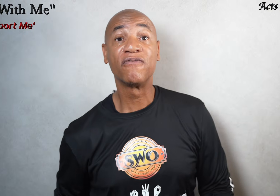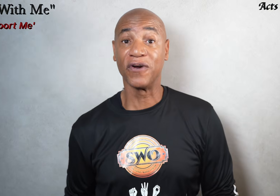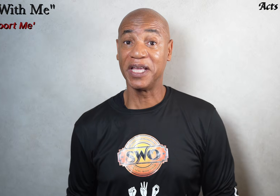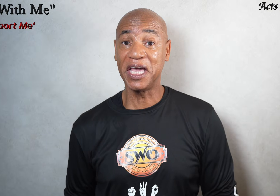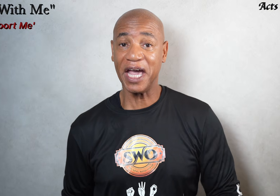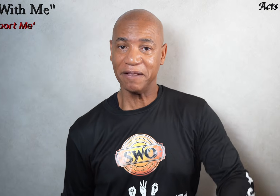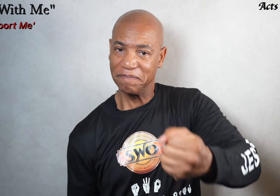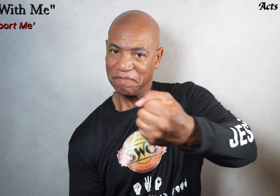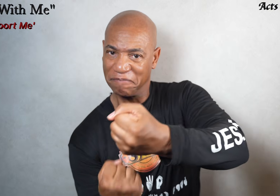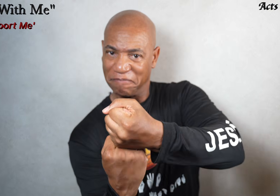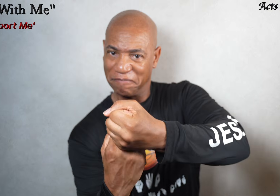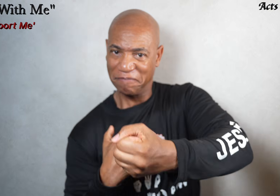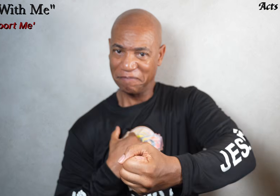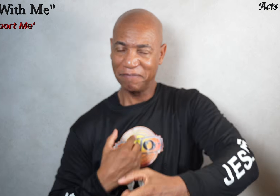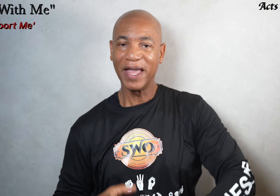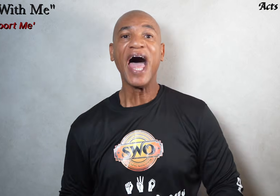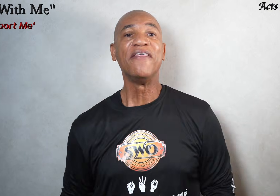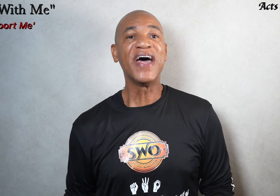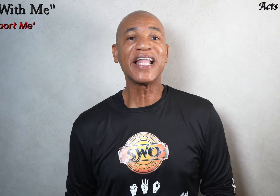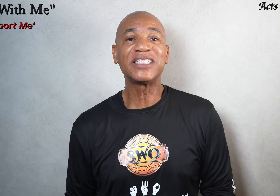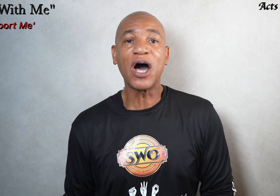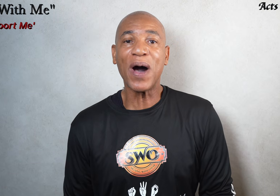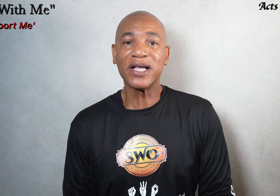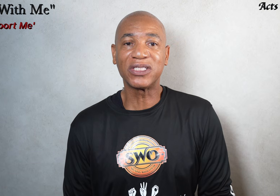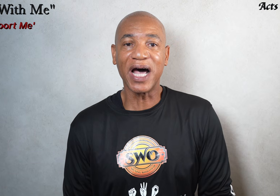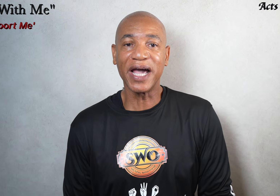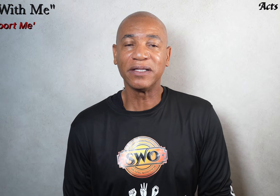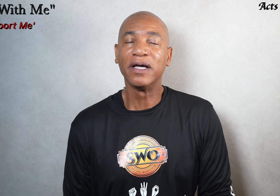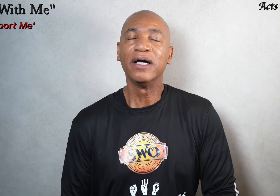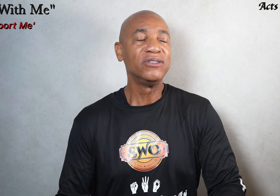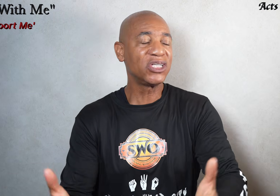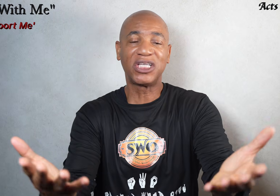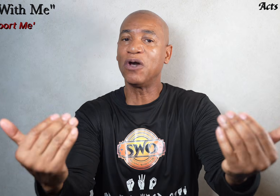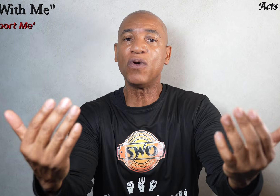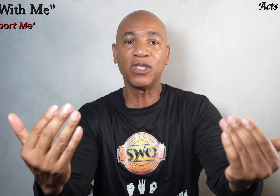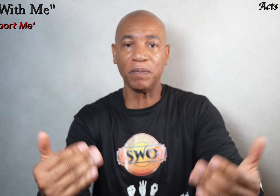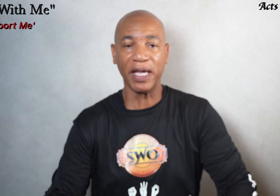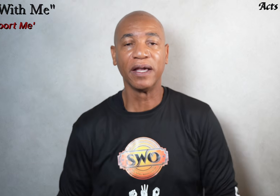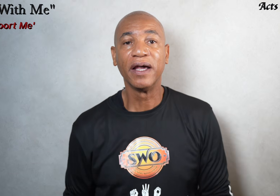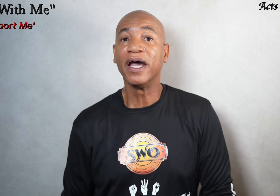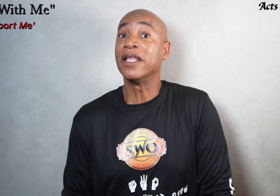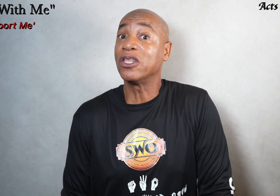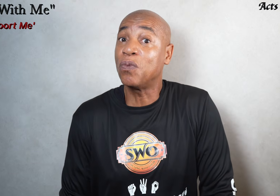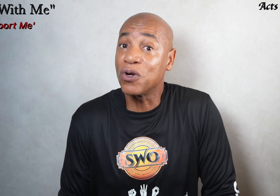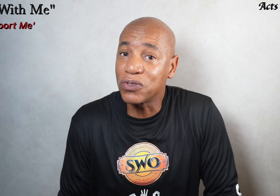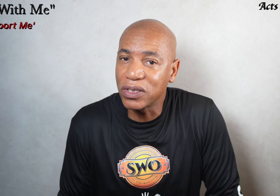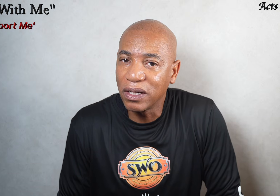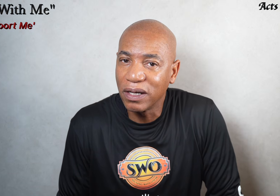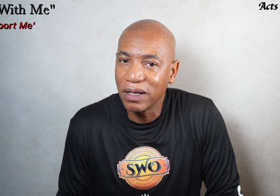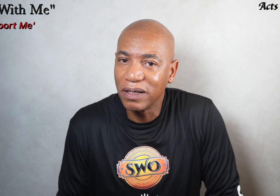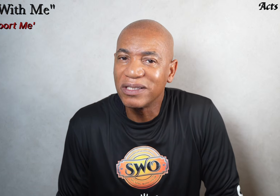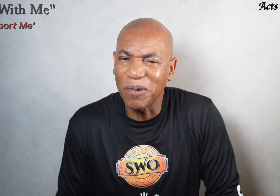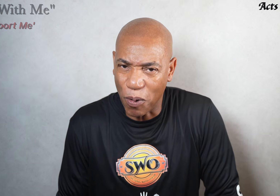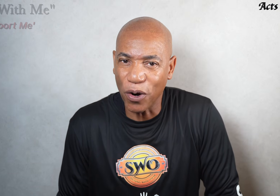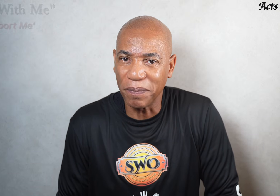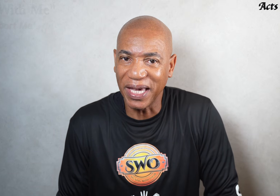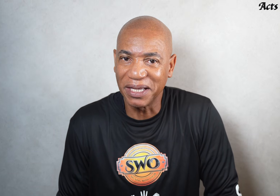Front again. That is how I sign, just get with me. In other words, support me.